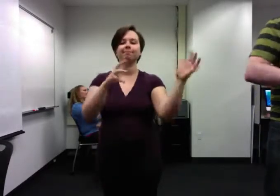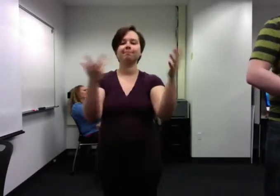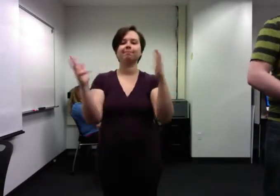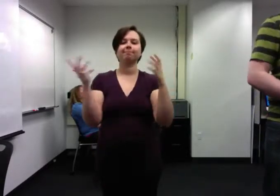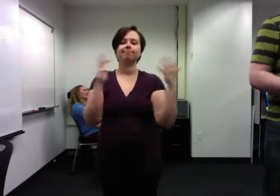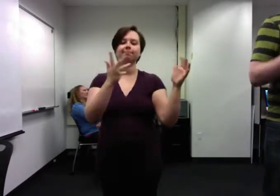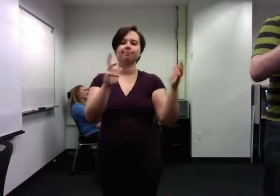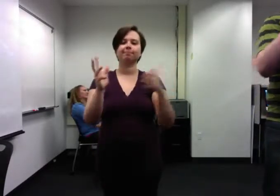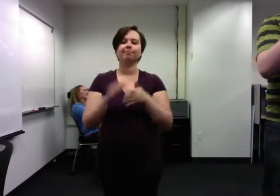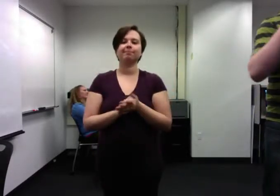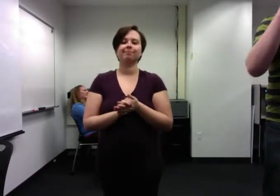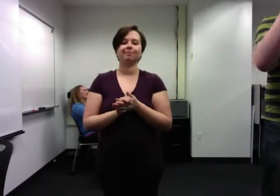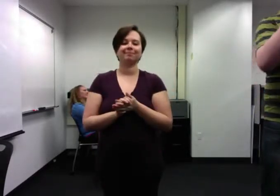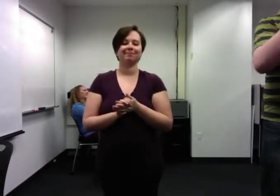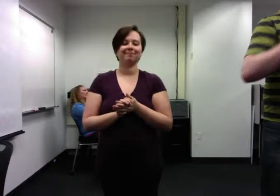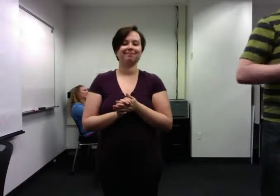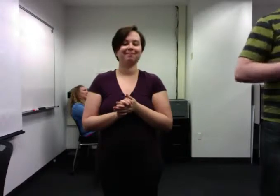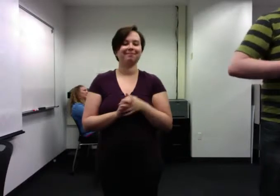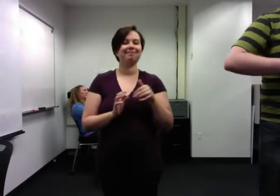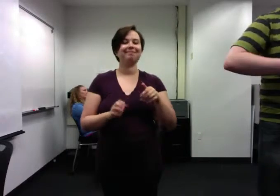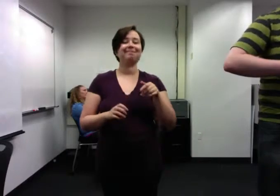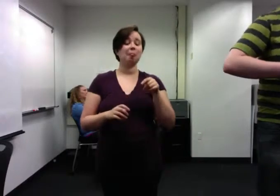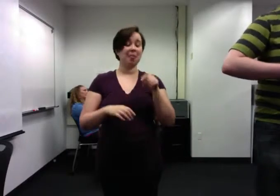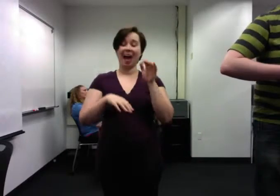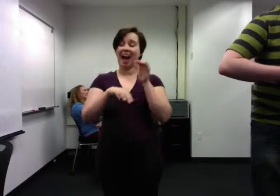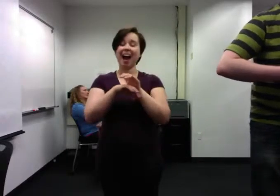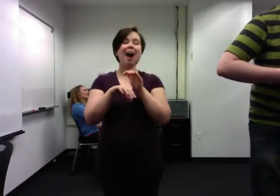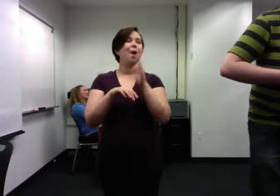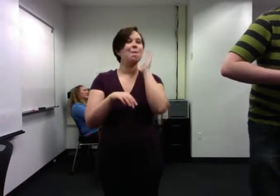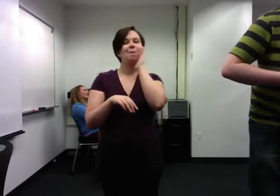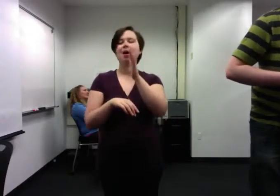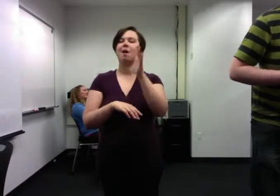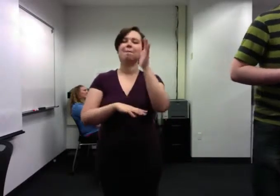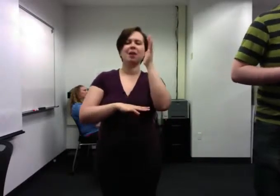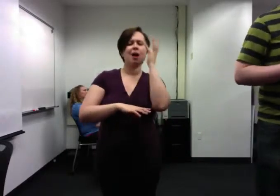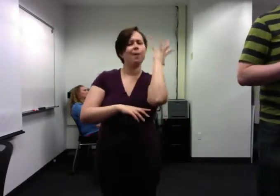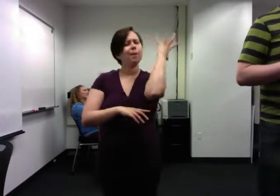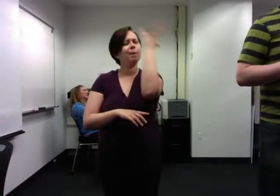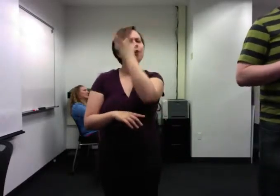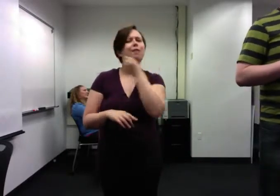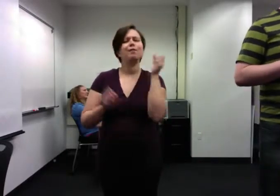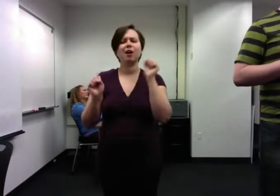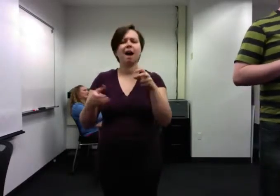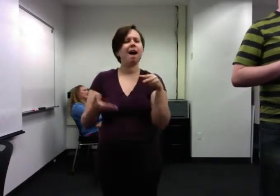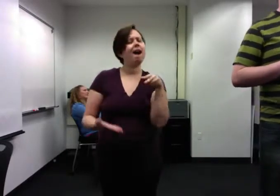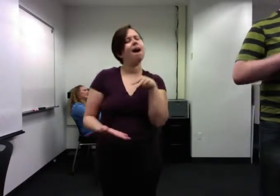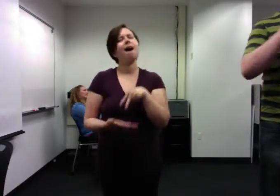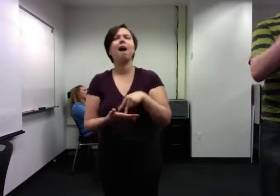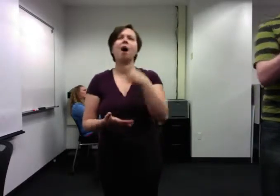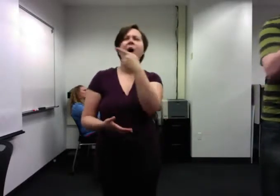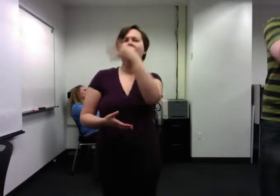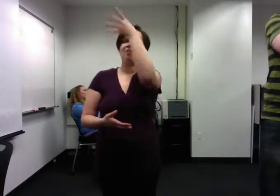And it'll be the most beautiful evening we've had. You know, you can stand up and say, oh, that Pascal really knows his way around love.